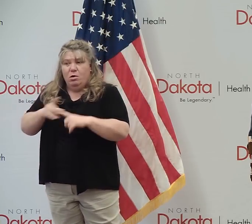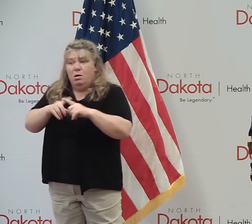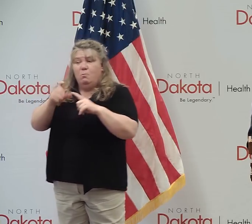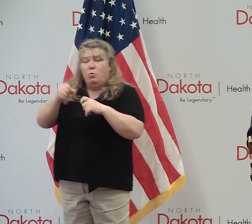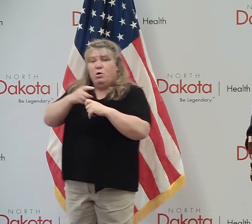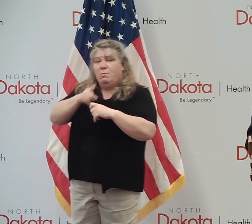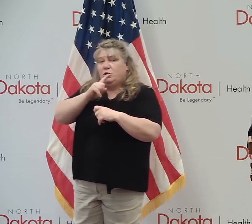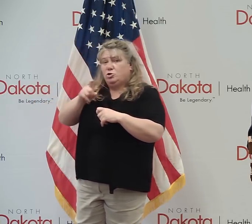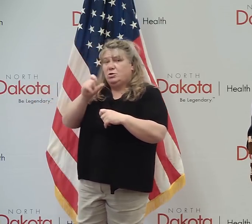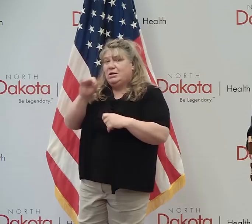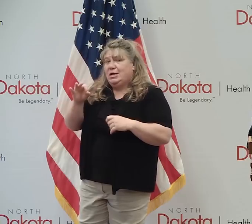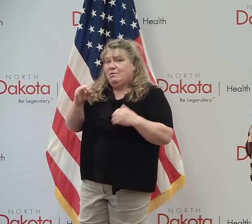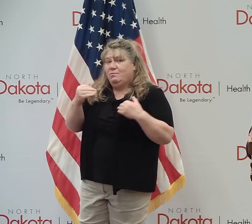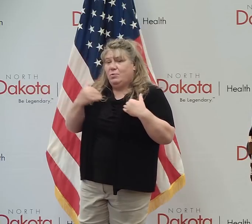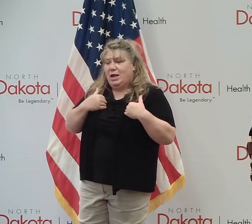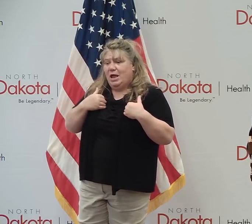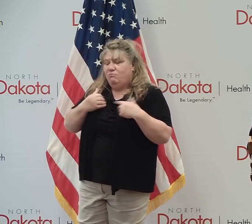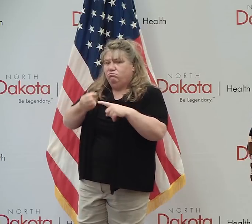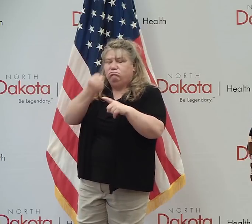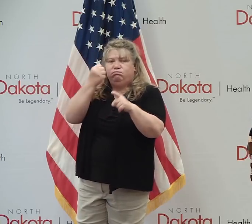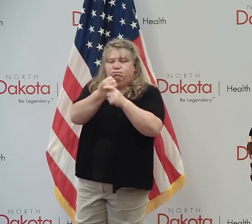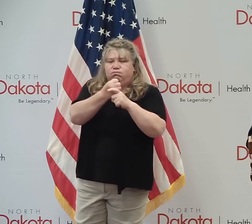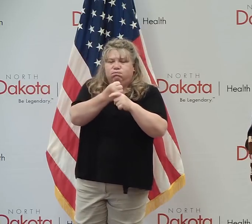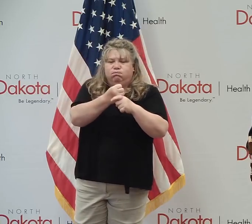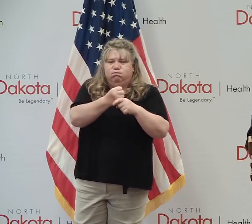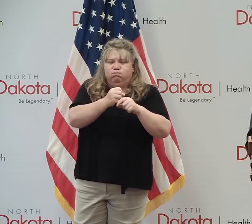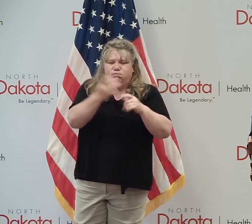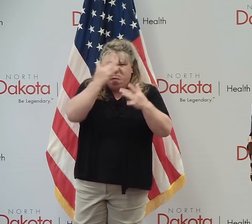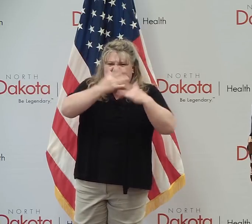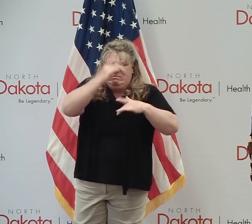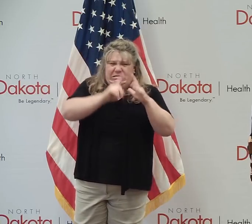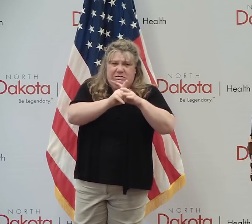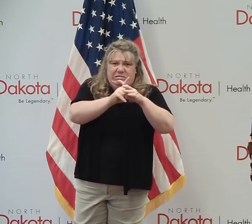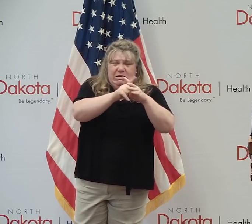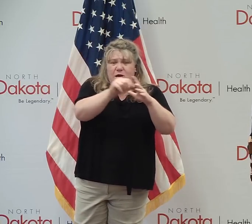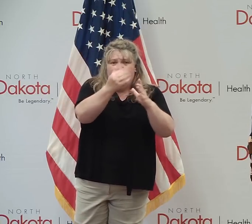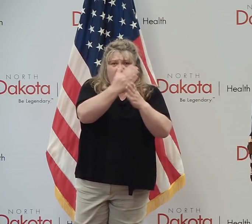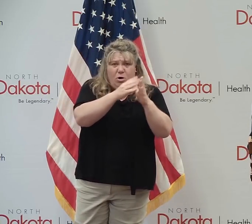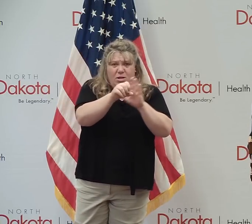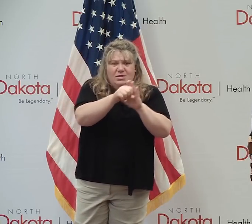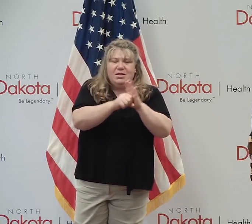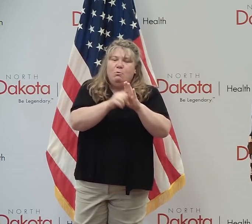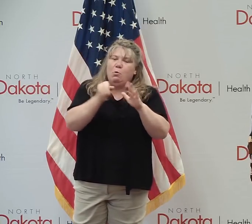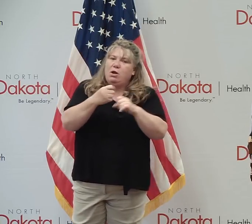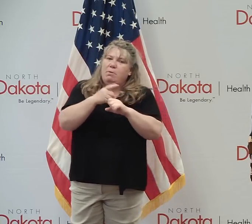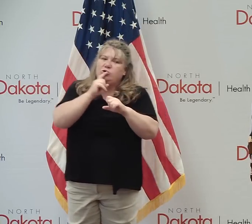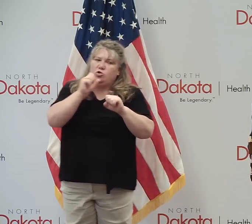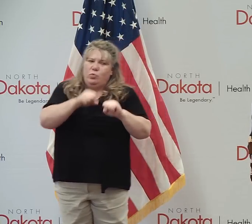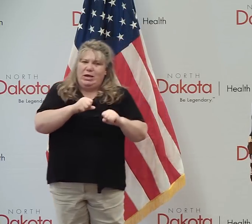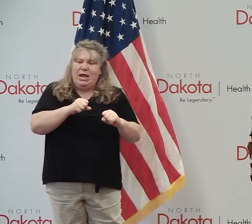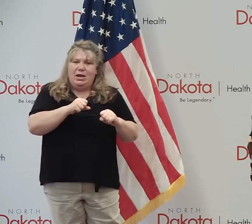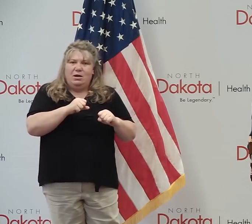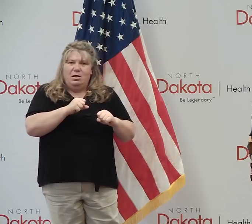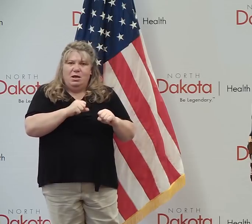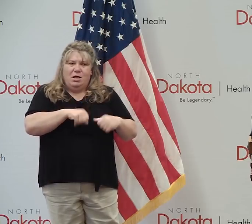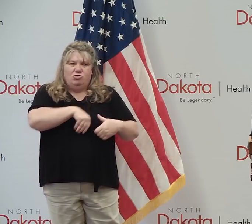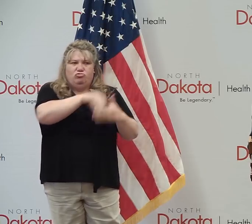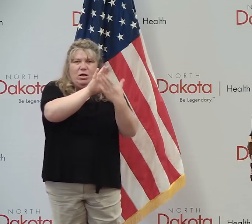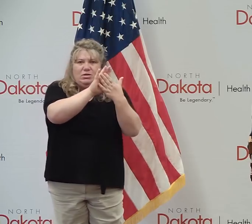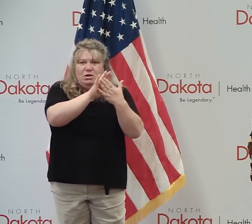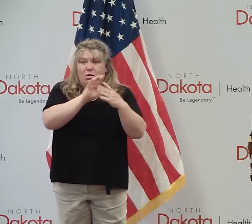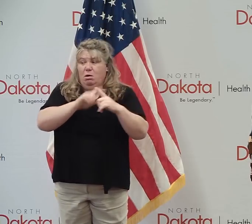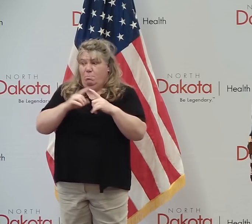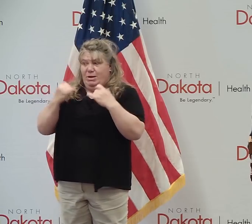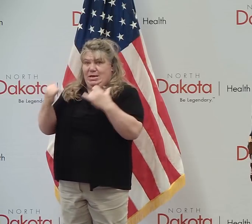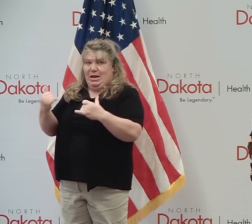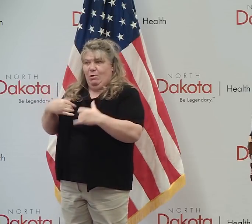sure that if we have an outbreak in another part of the state, that we've still got the capacity to do that. But each day that we have a one-front war gives us an